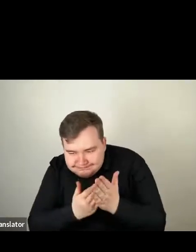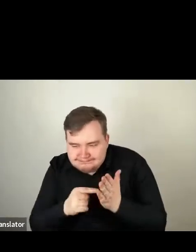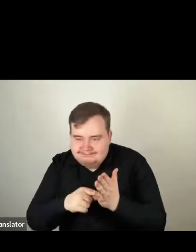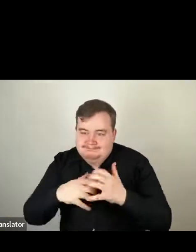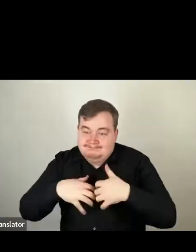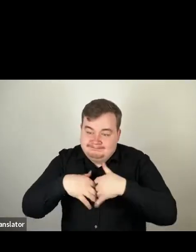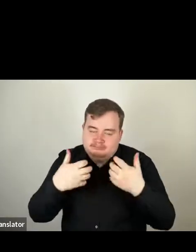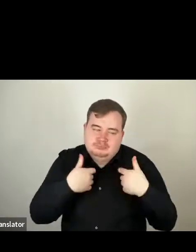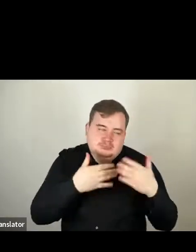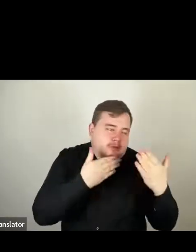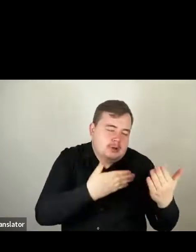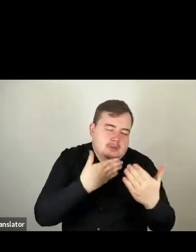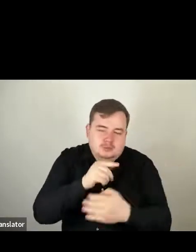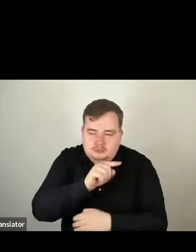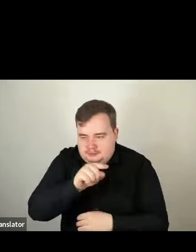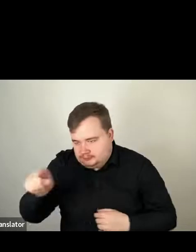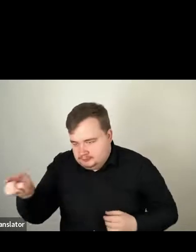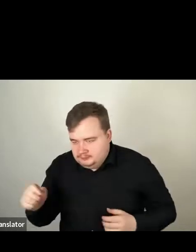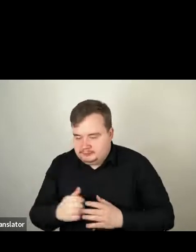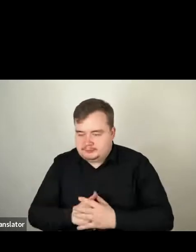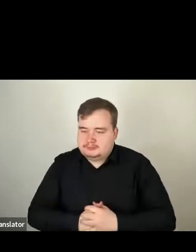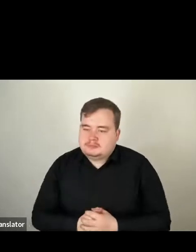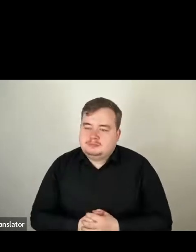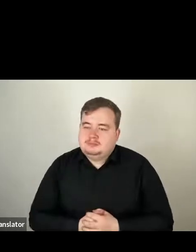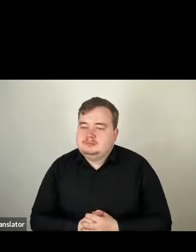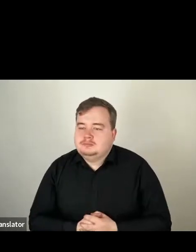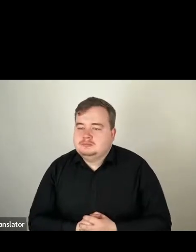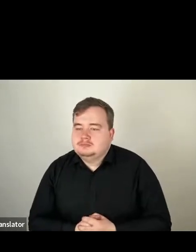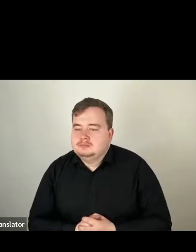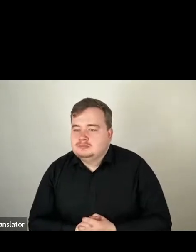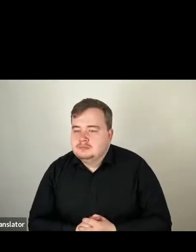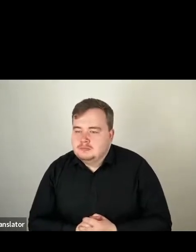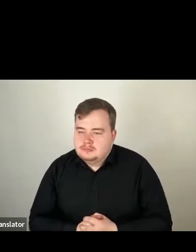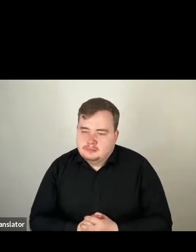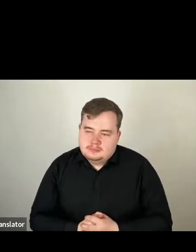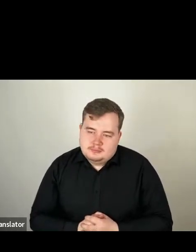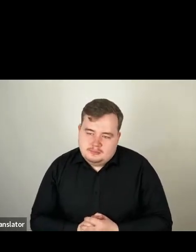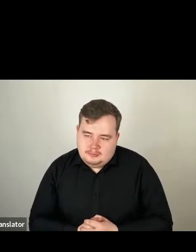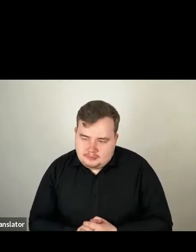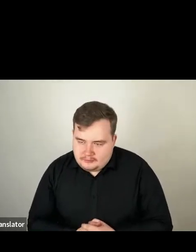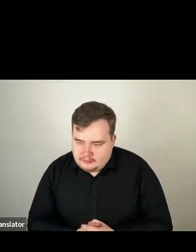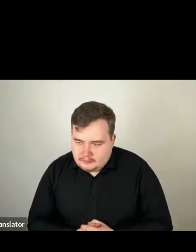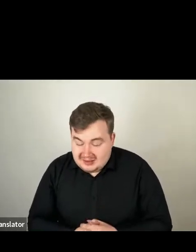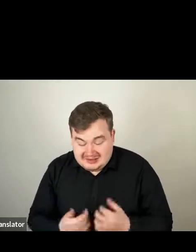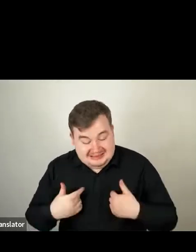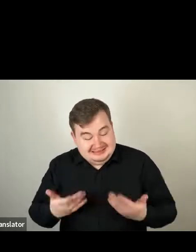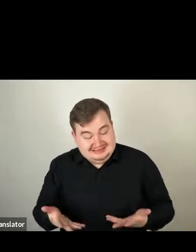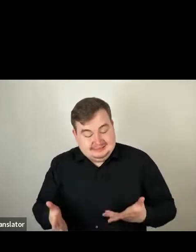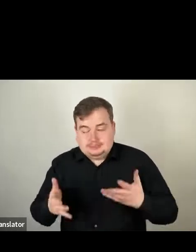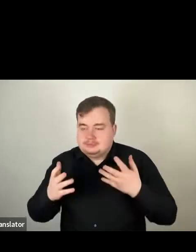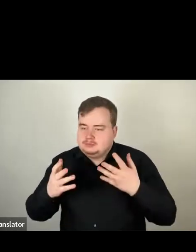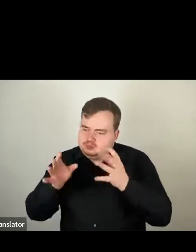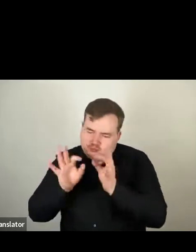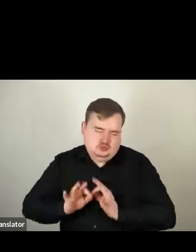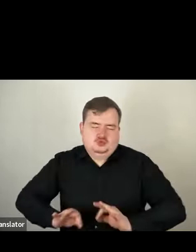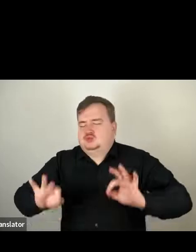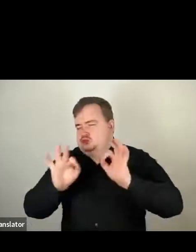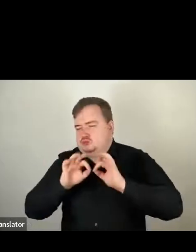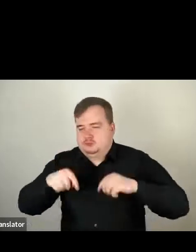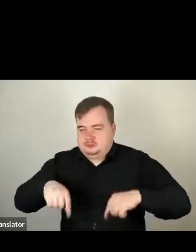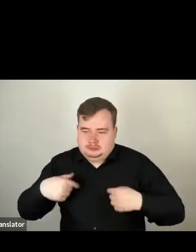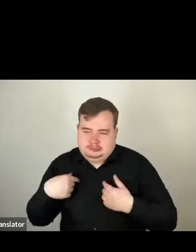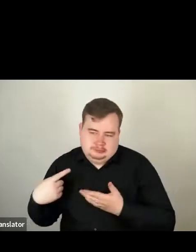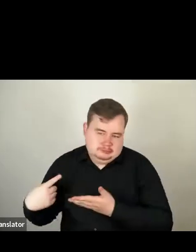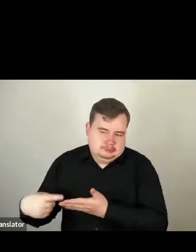commitments. While today is an important opportunity to discuss the development of this